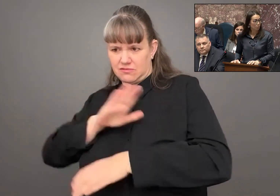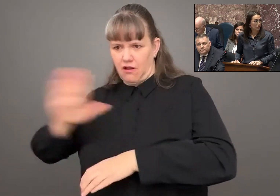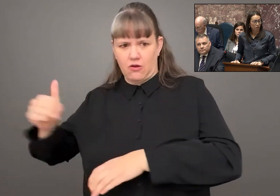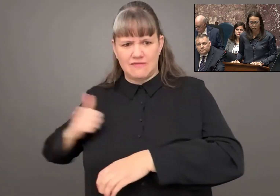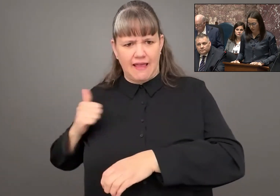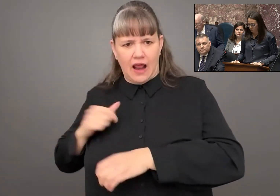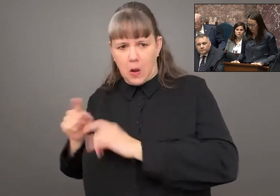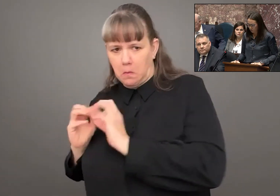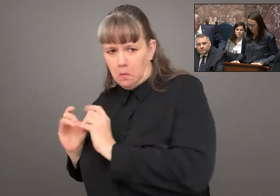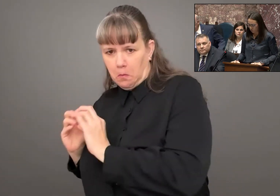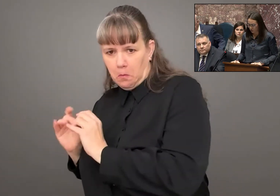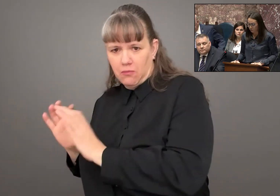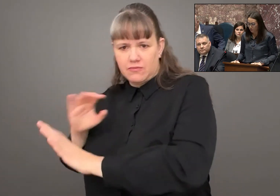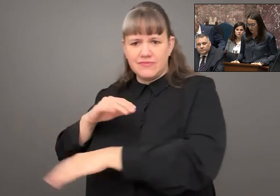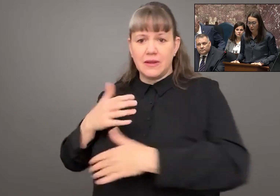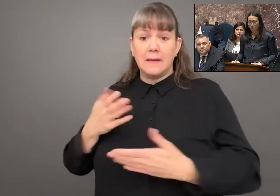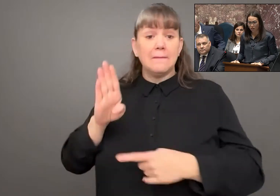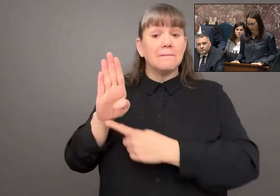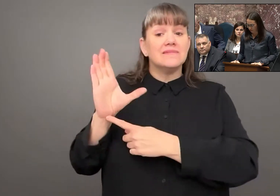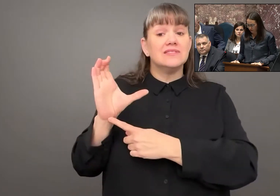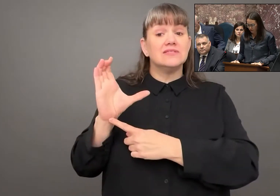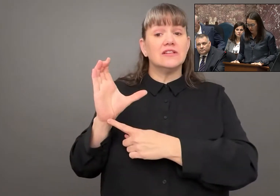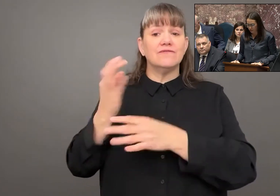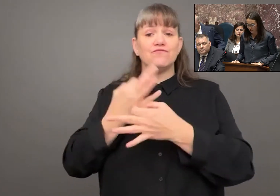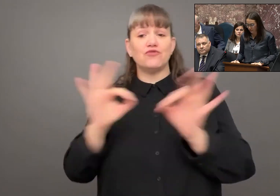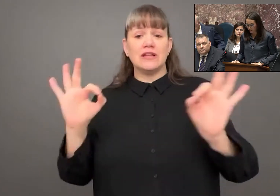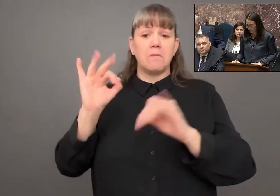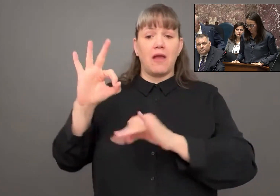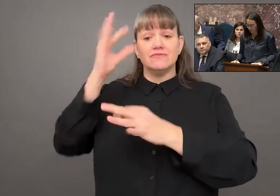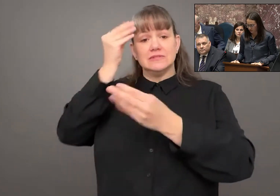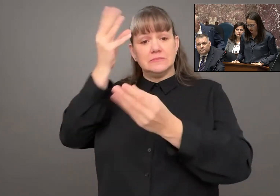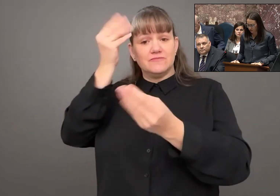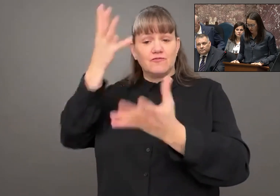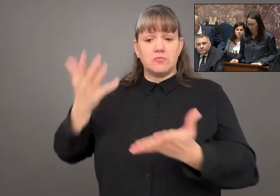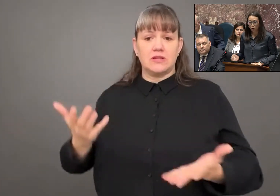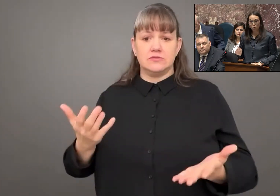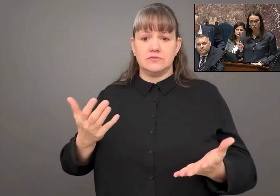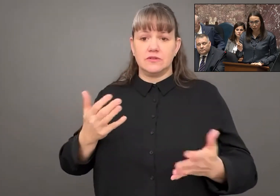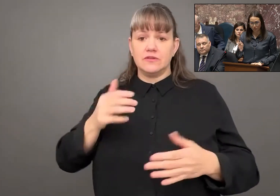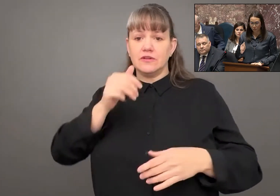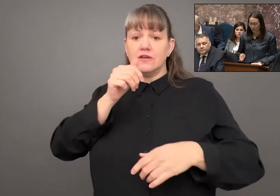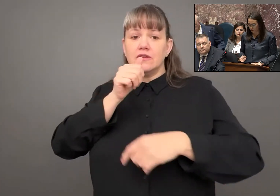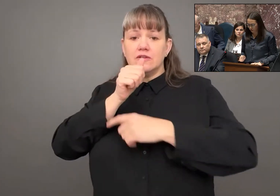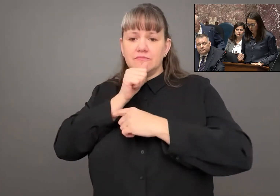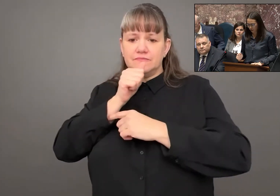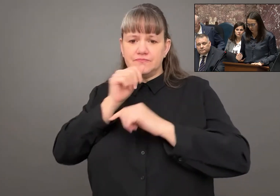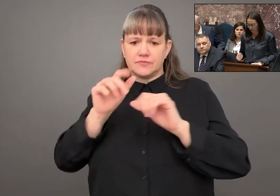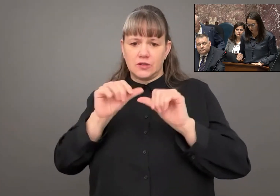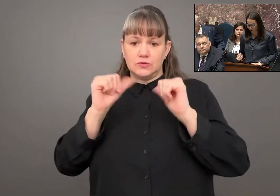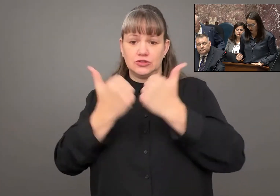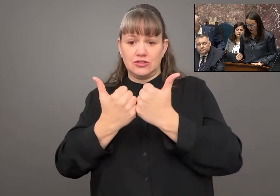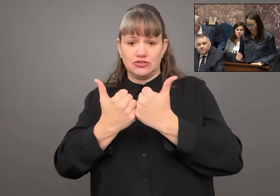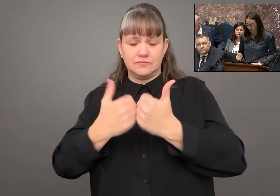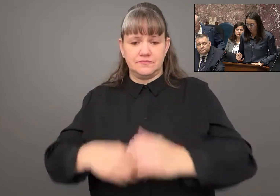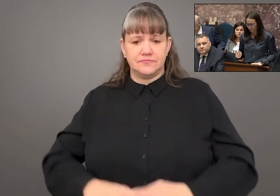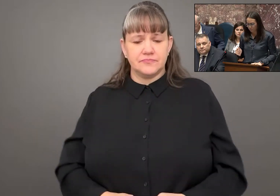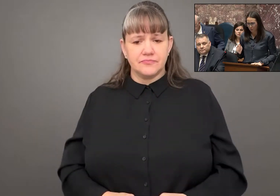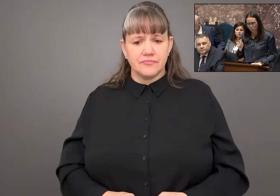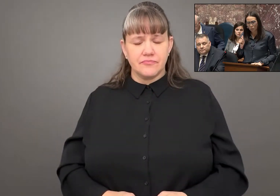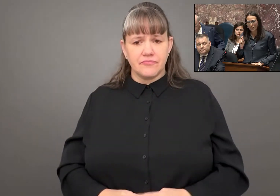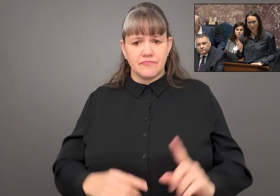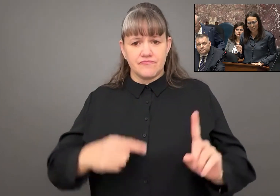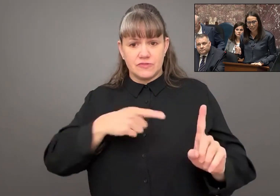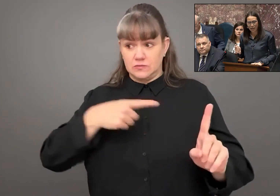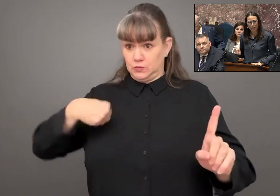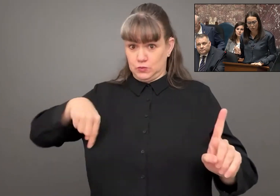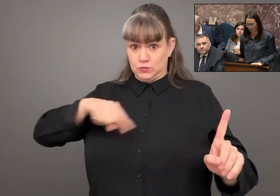This opposition works very hard to dig into numbers, hold the government to account, but